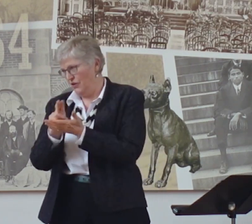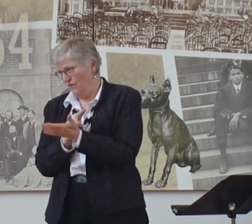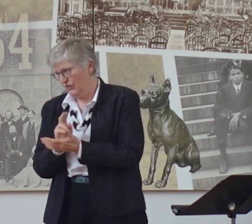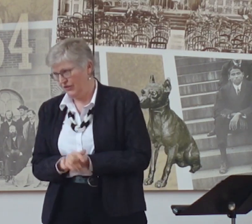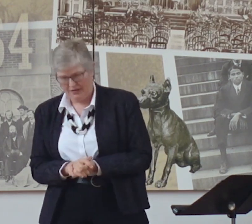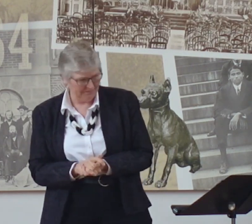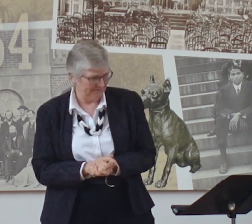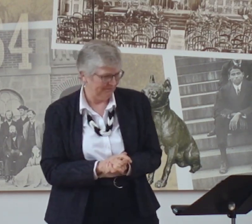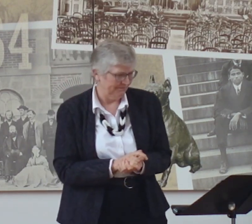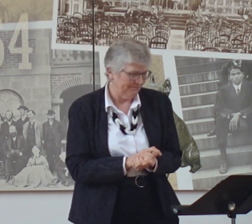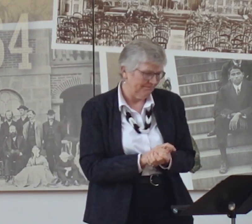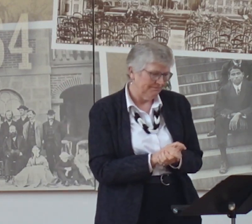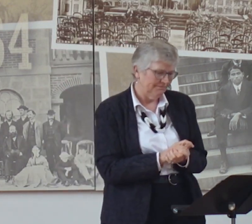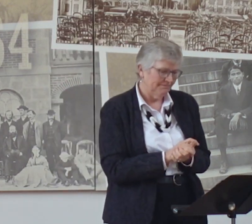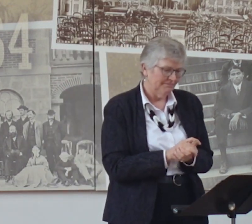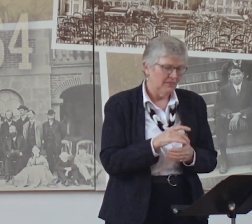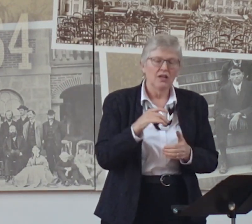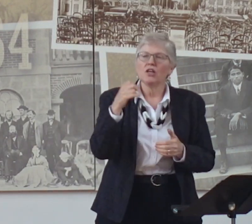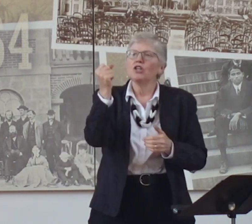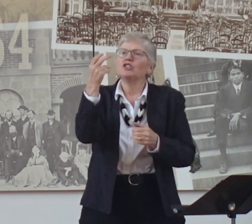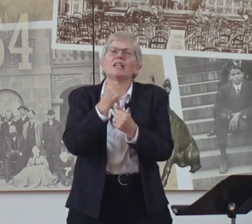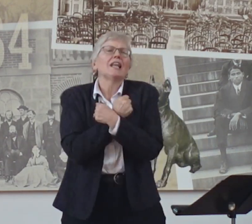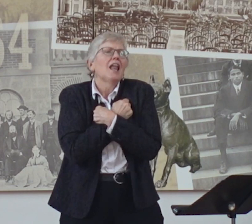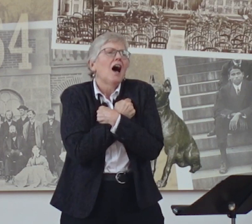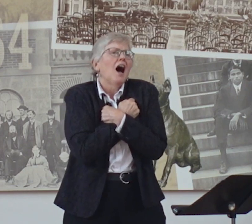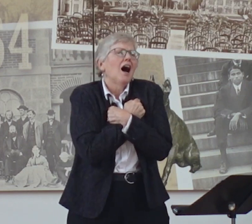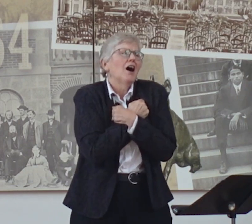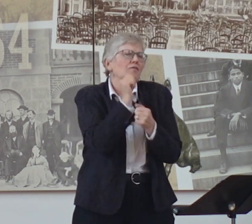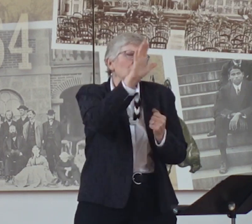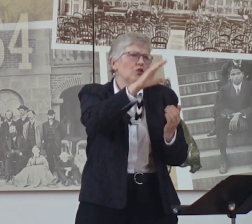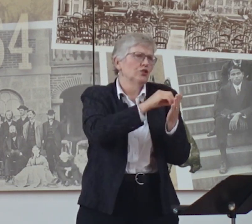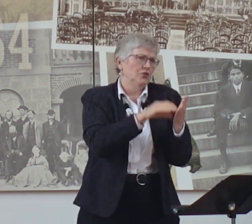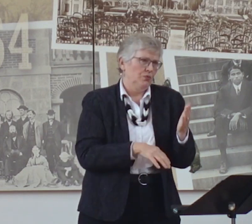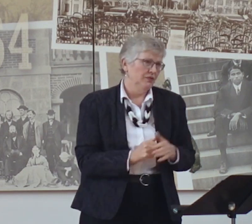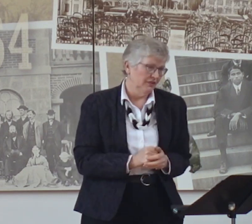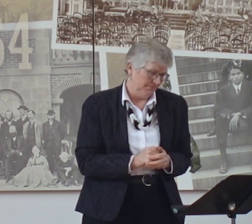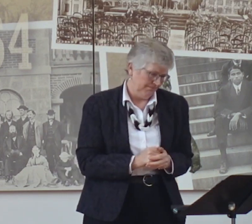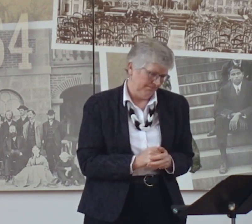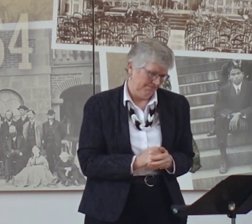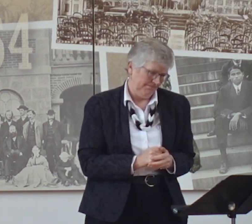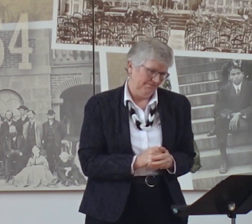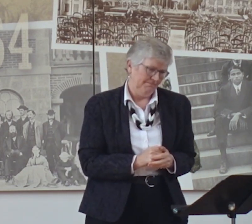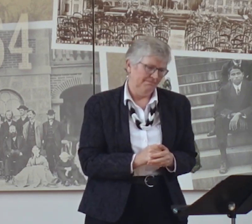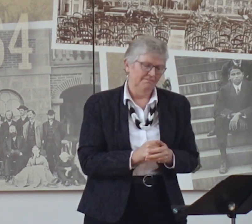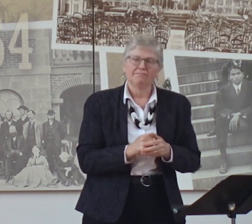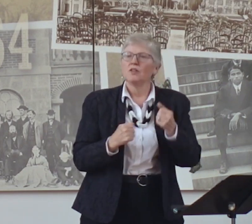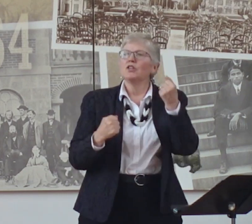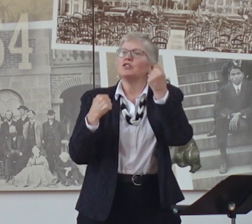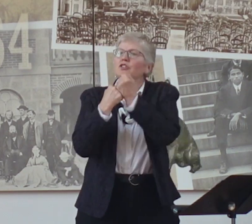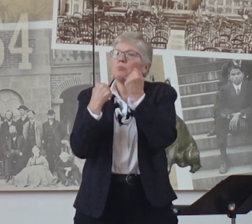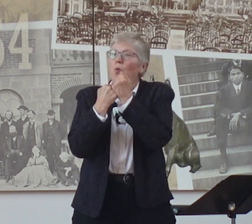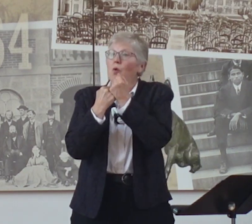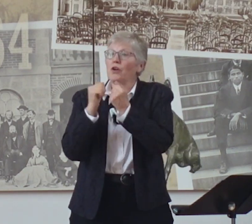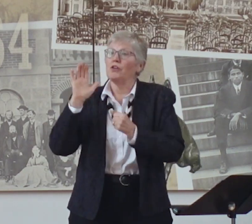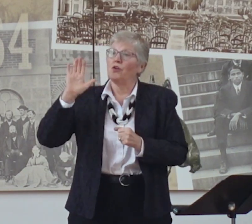and the work here that she did at Gallaudet University. She loved her students,